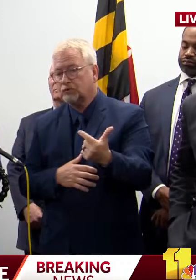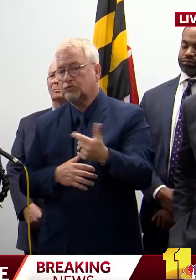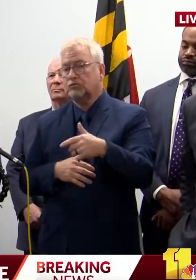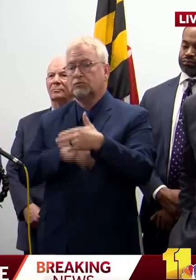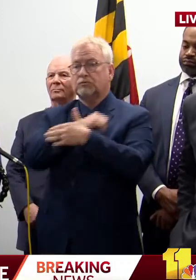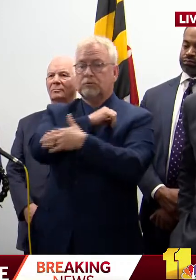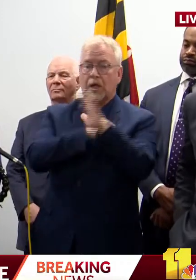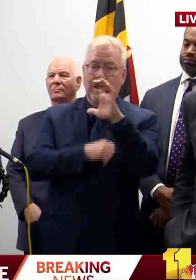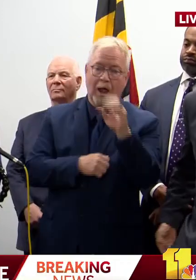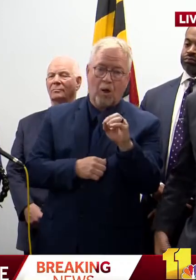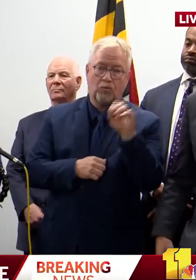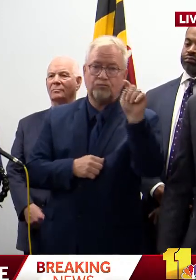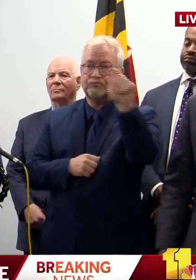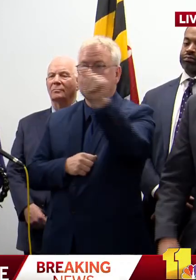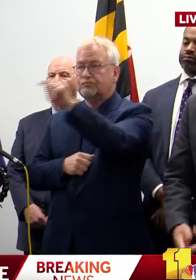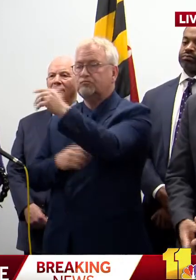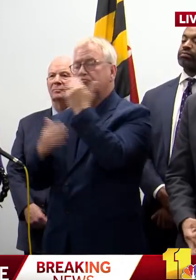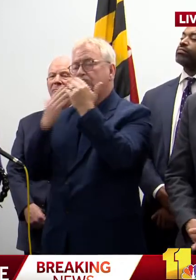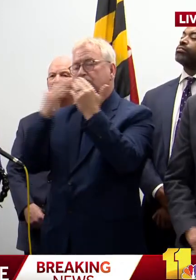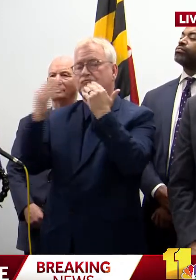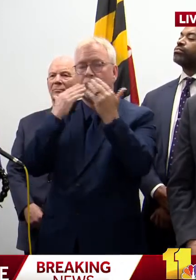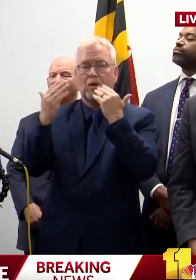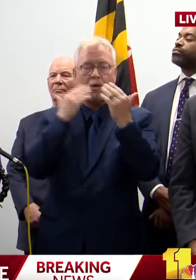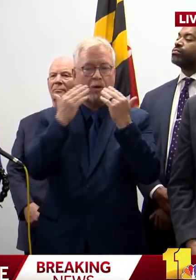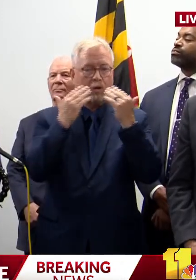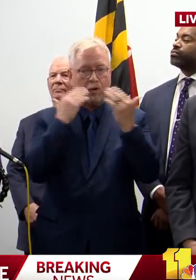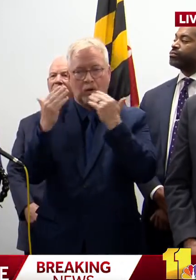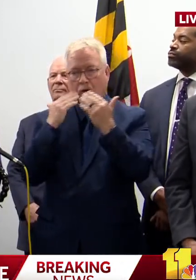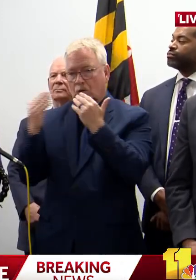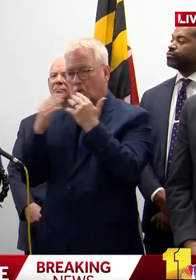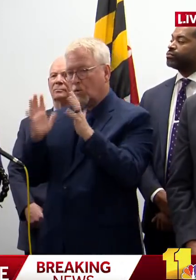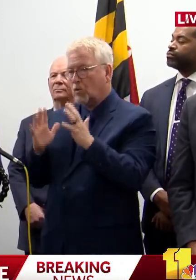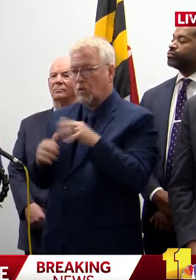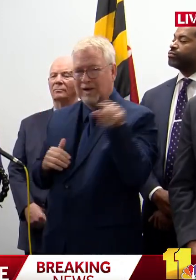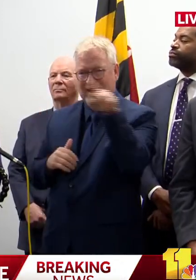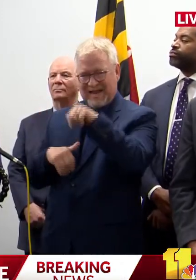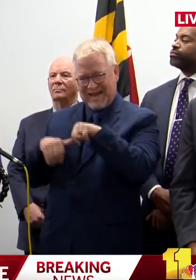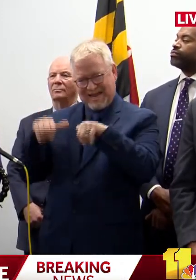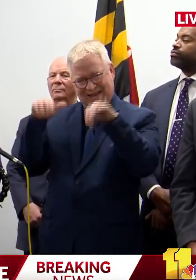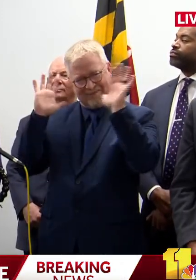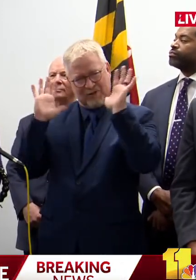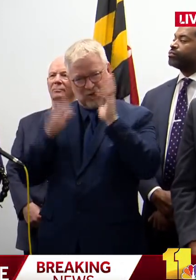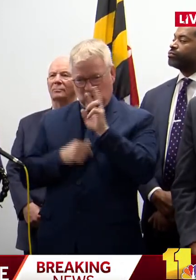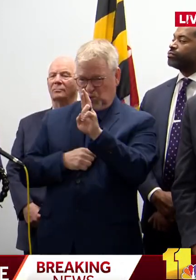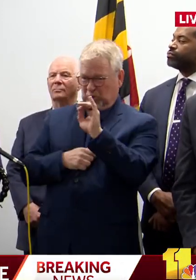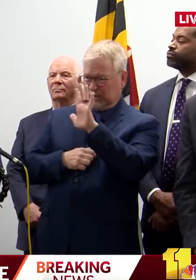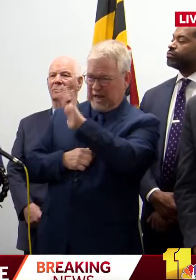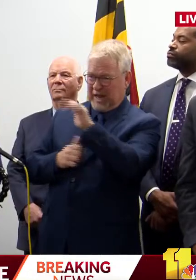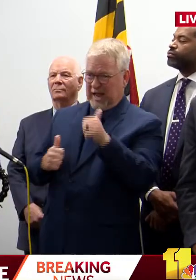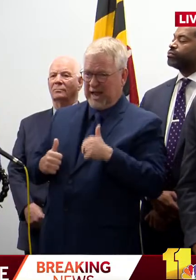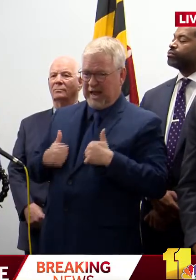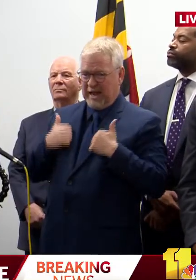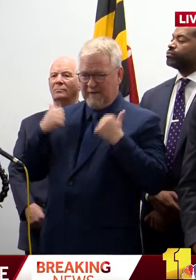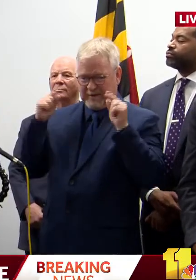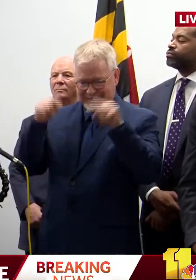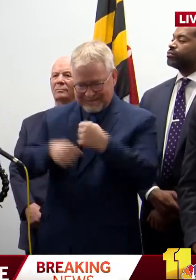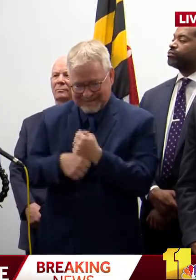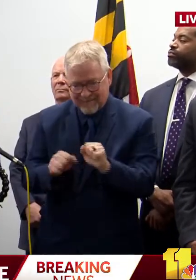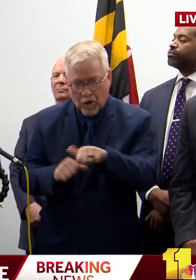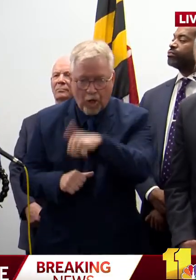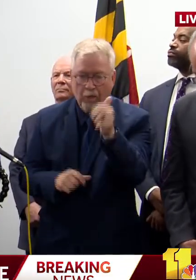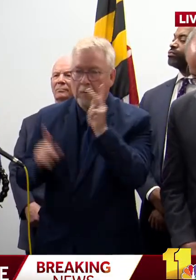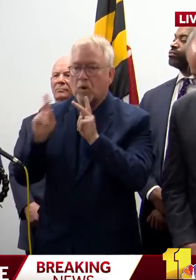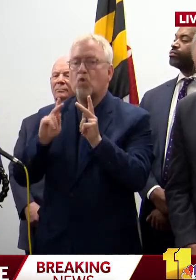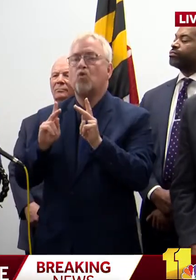you. Thank you for being fearless and selfless and for putting your life at risk to save others, as you